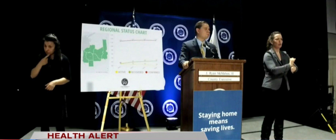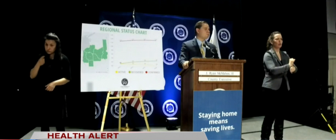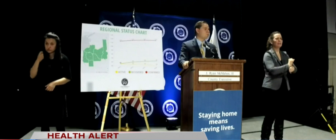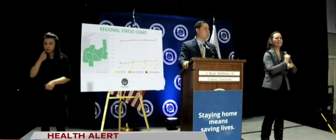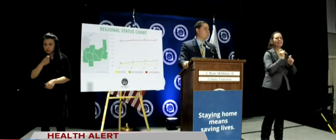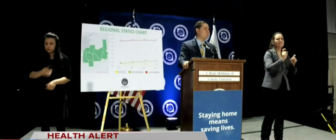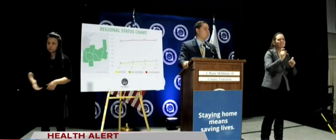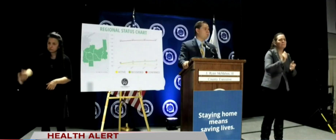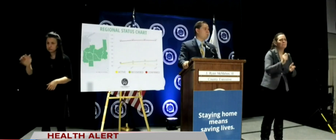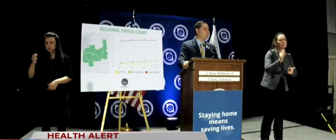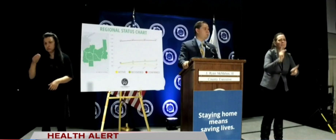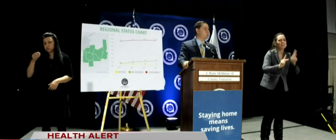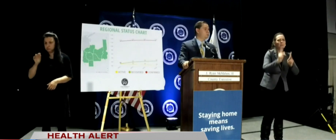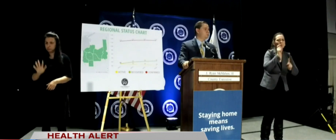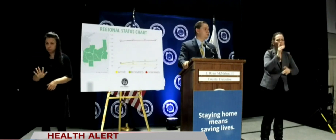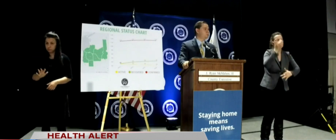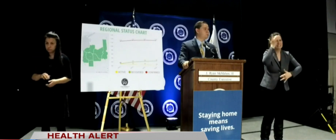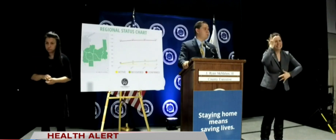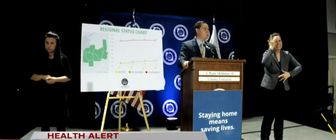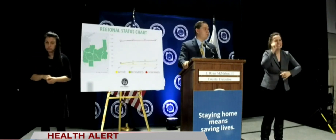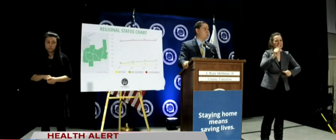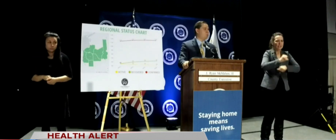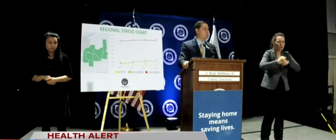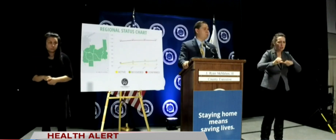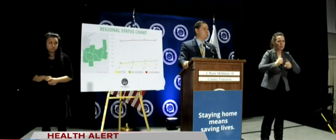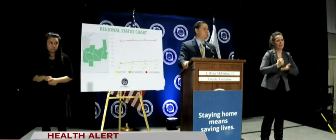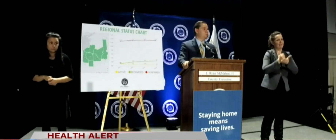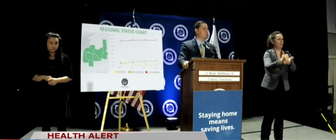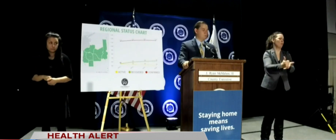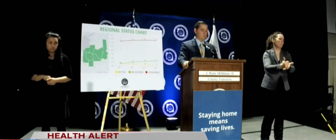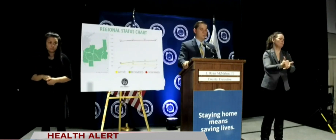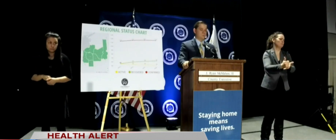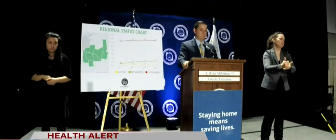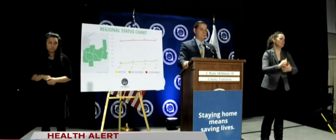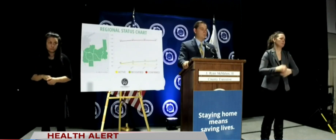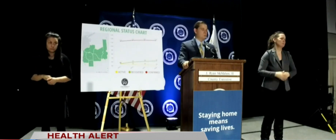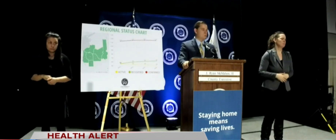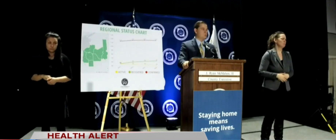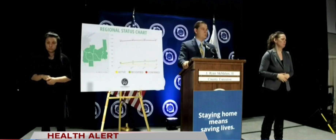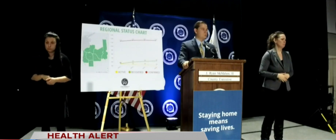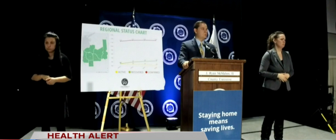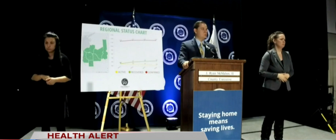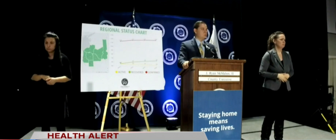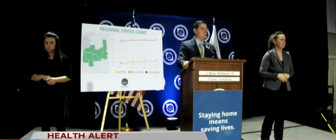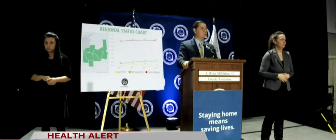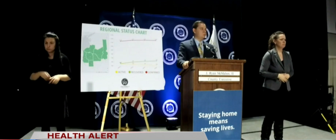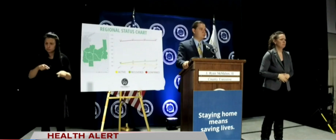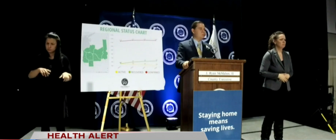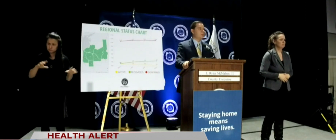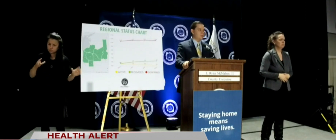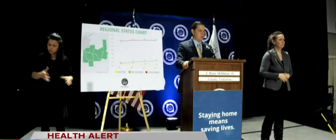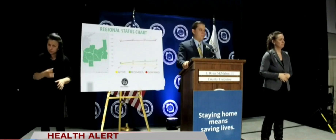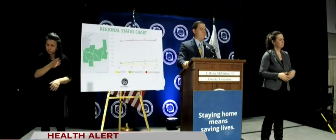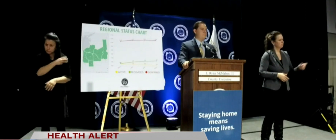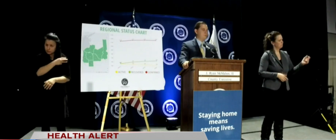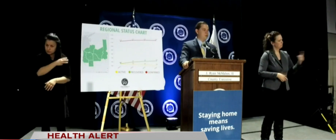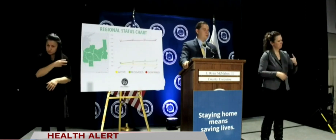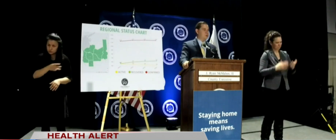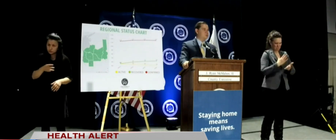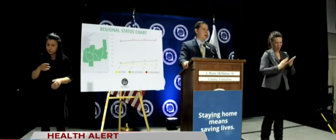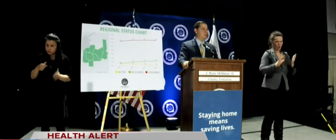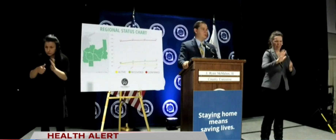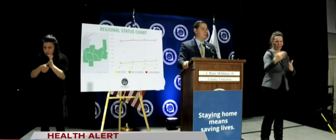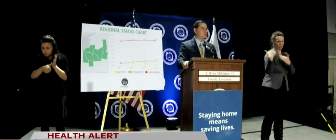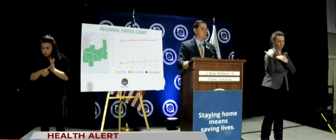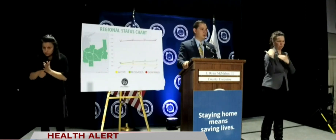The business enforcement unit, that would be a function of the health department too, kind of a la restaurant inspections? Yep. Yeah. Think of